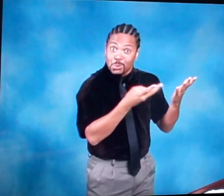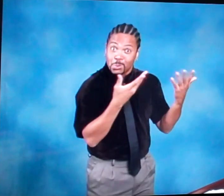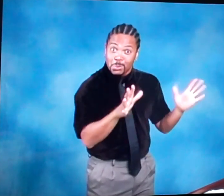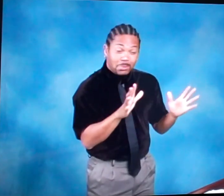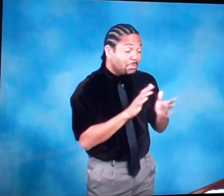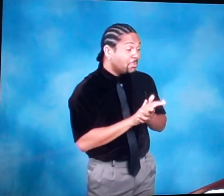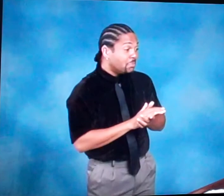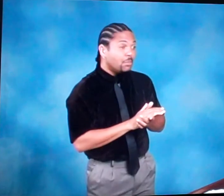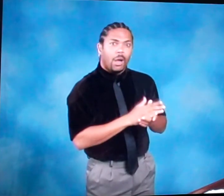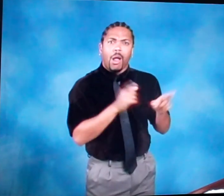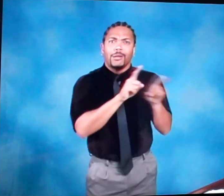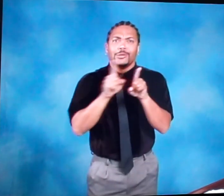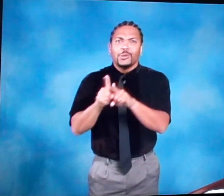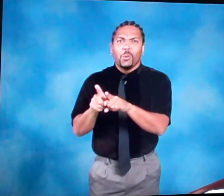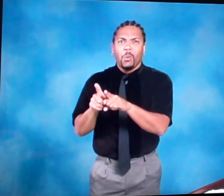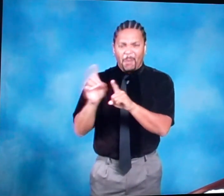with the advisors and get your schedule.